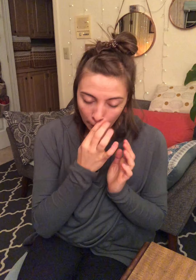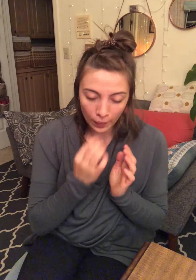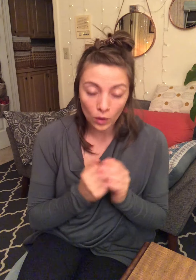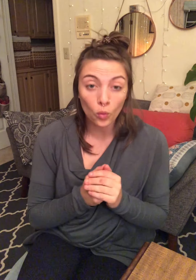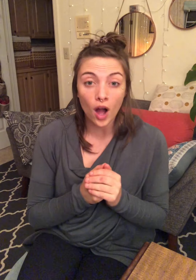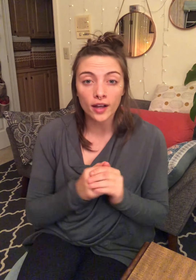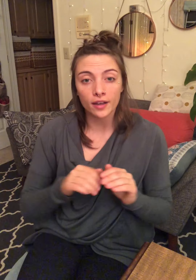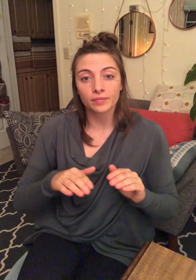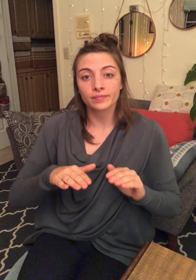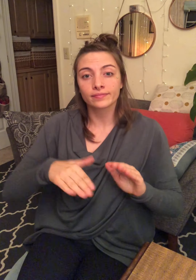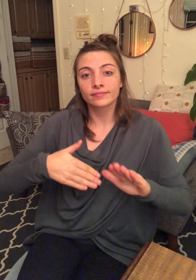walk,